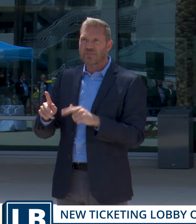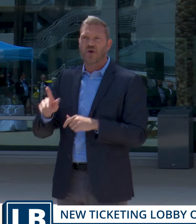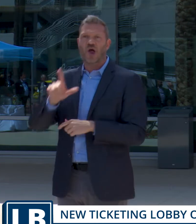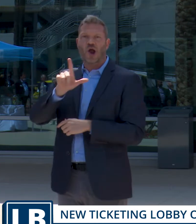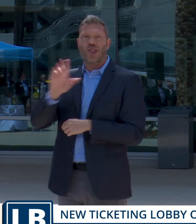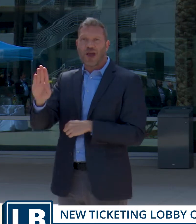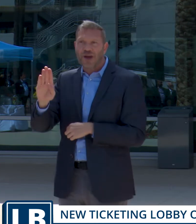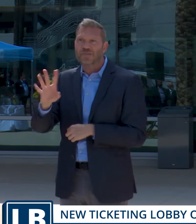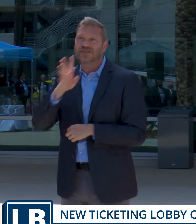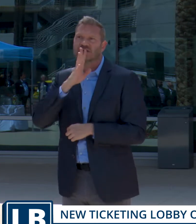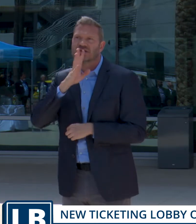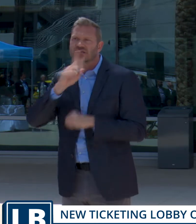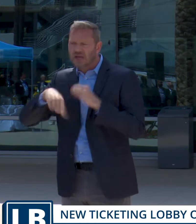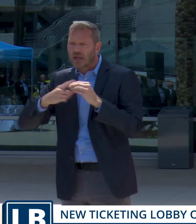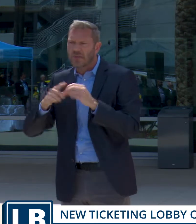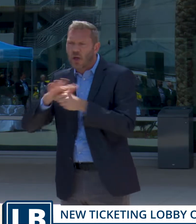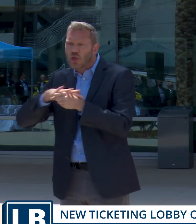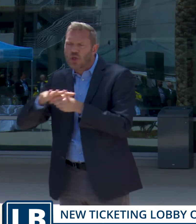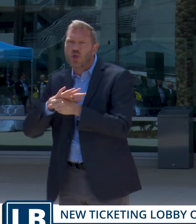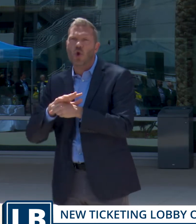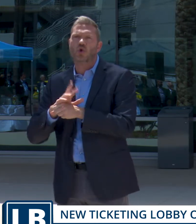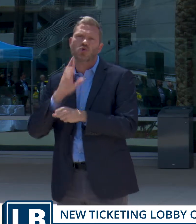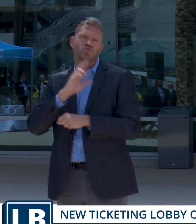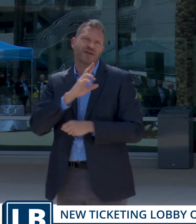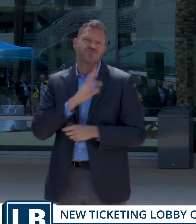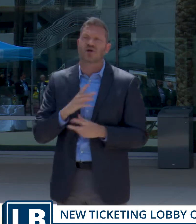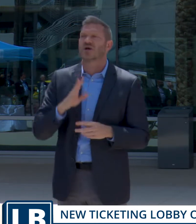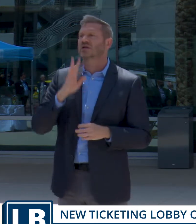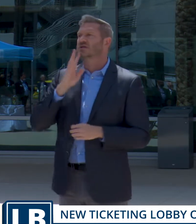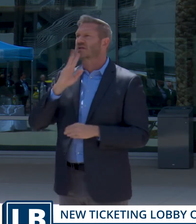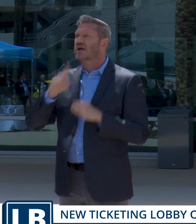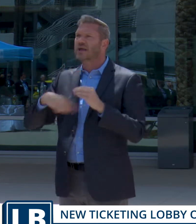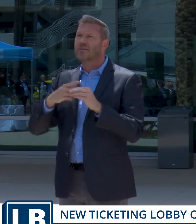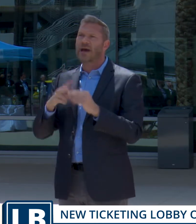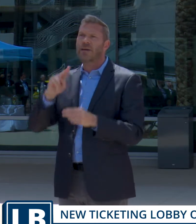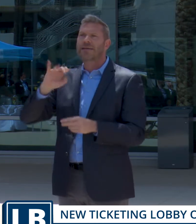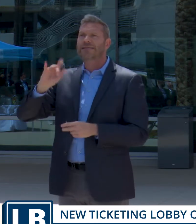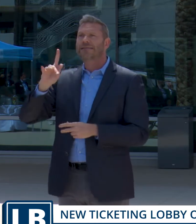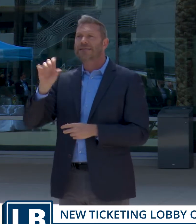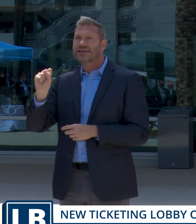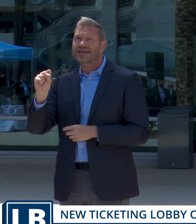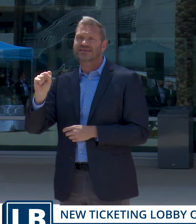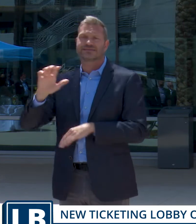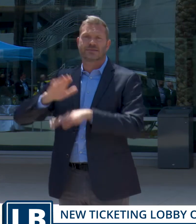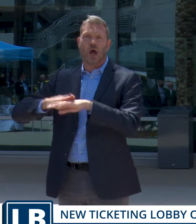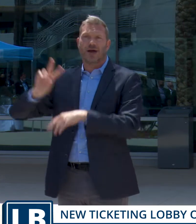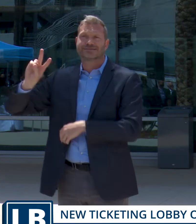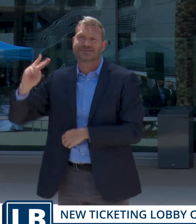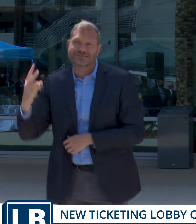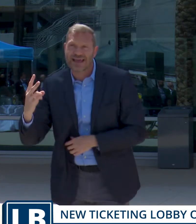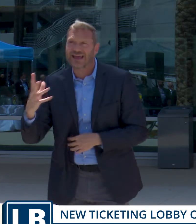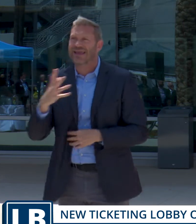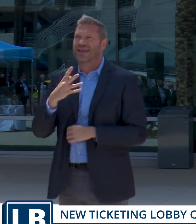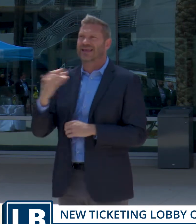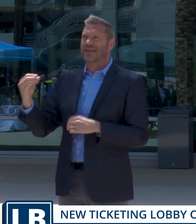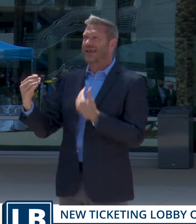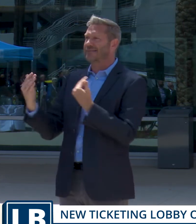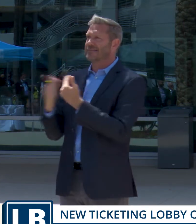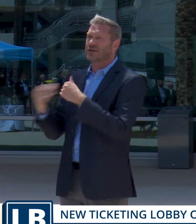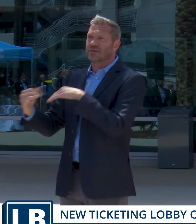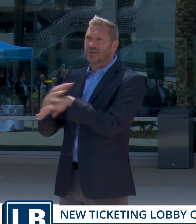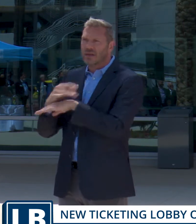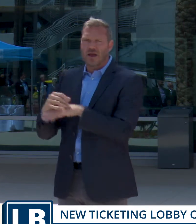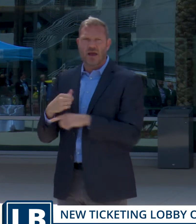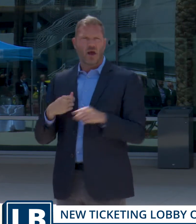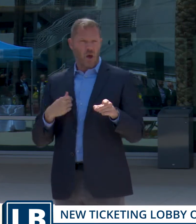local restaurants. They were talking about Boathouse on the Bay, Nick's on Second, and a few other places. And I thought to myself, I must know those people. They live in my city, but